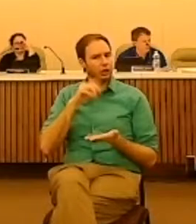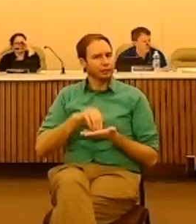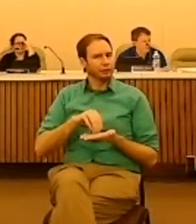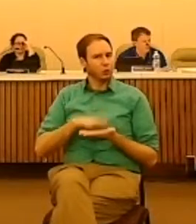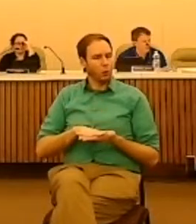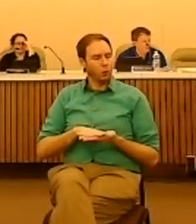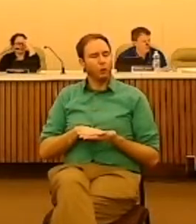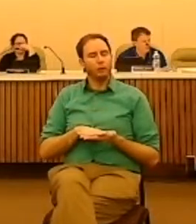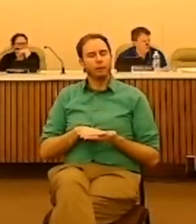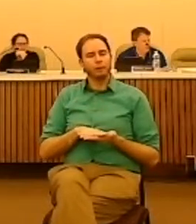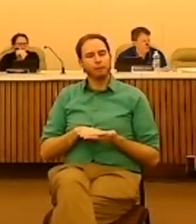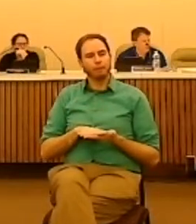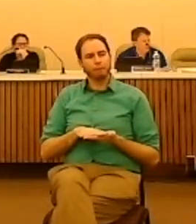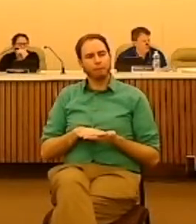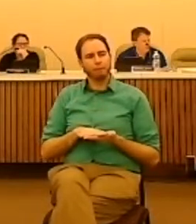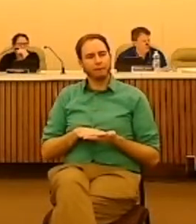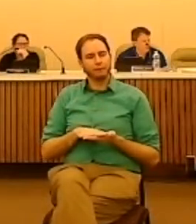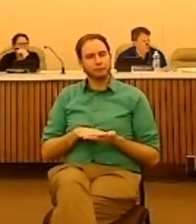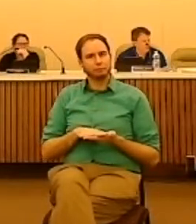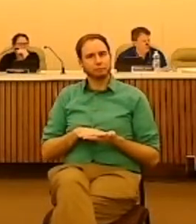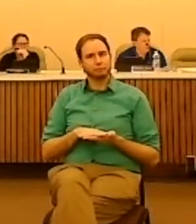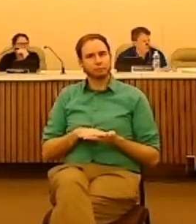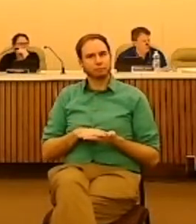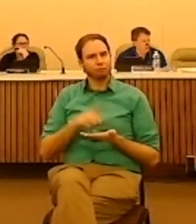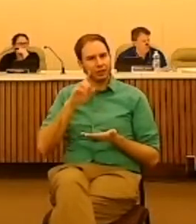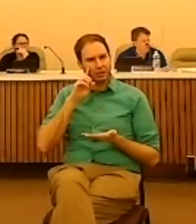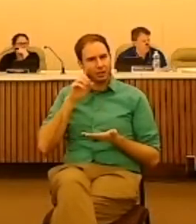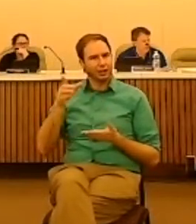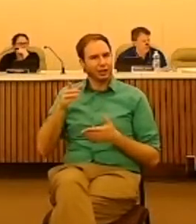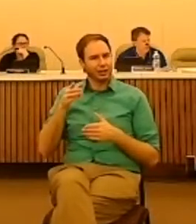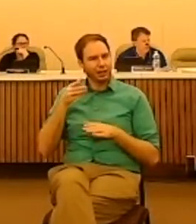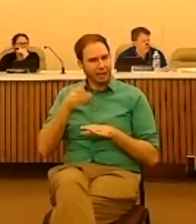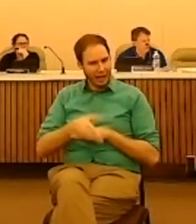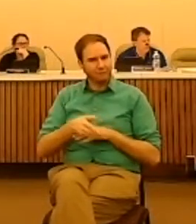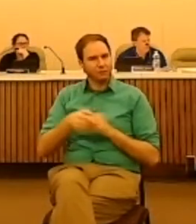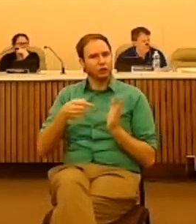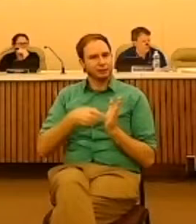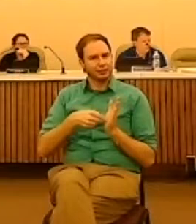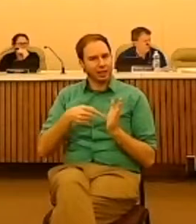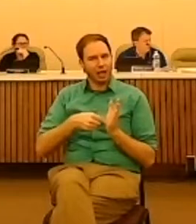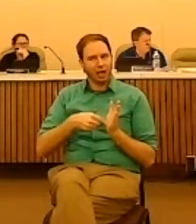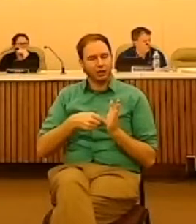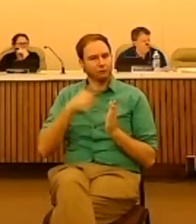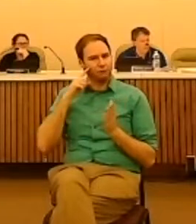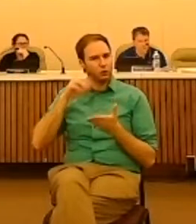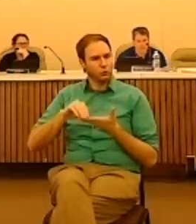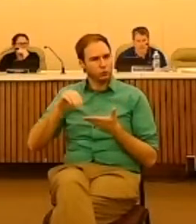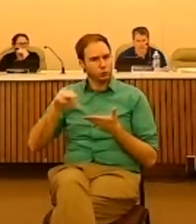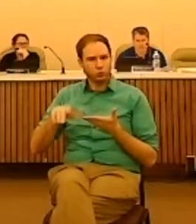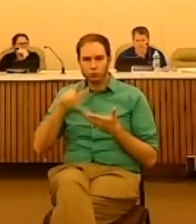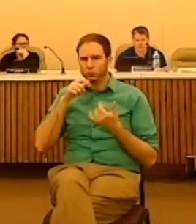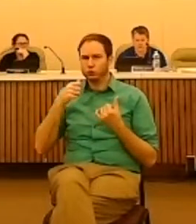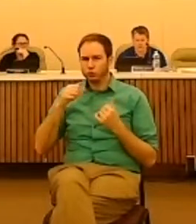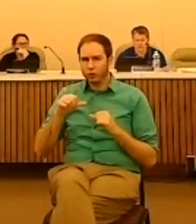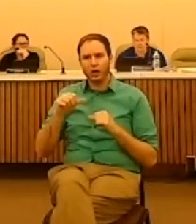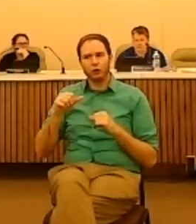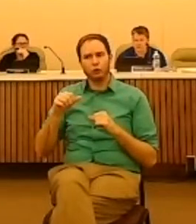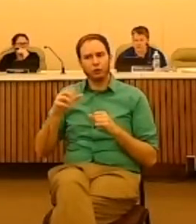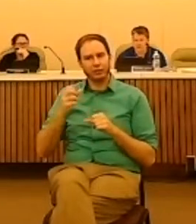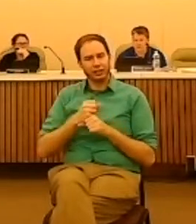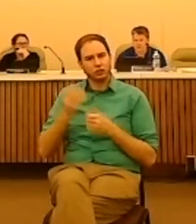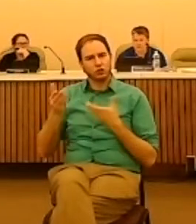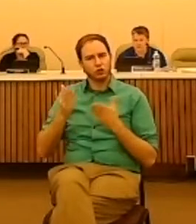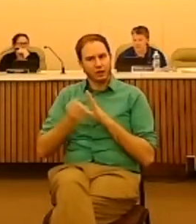is that I believe it's after the deadline for when students who are trying to get service hours for